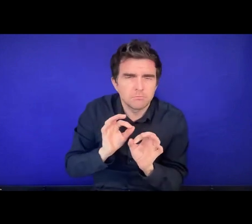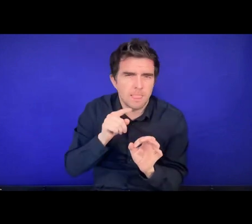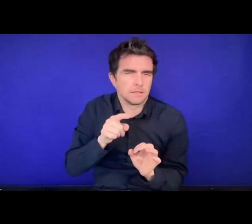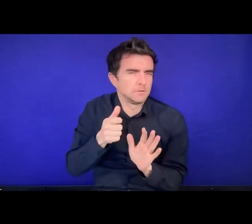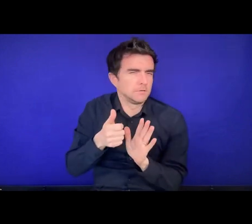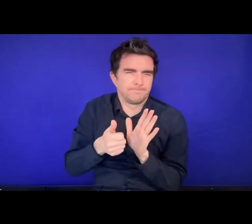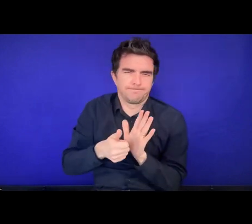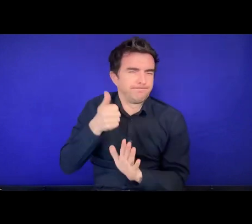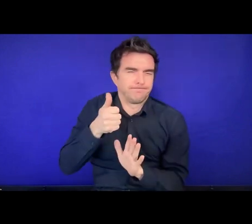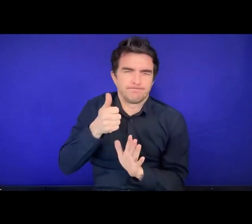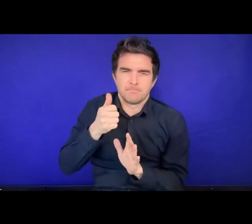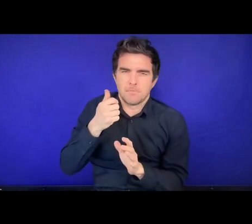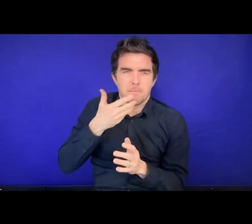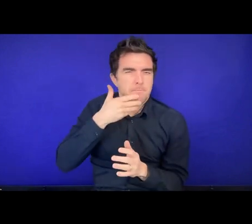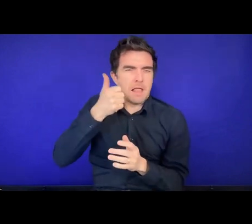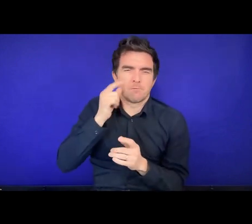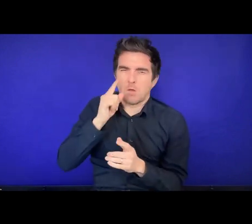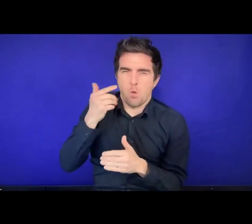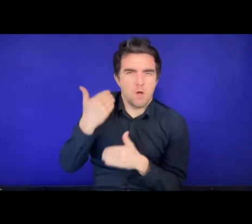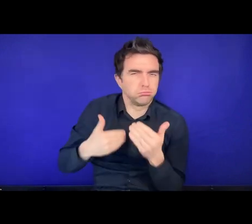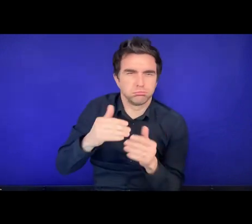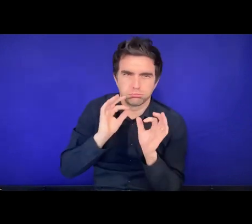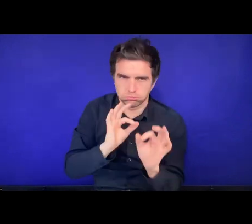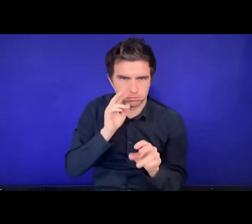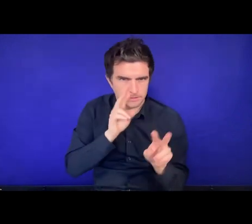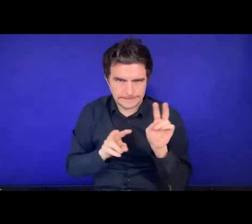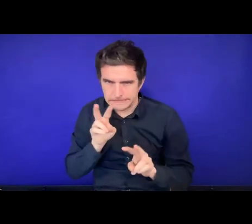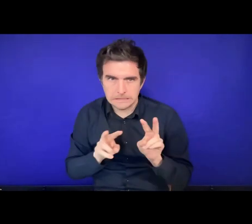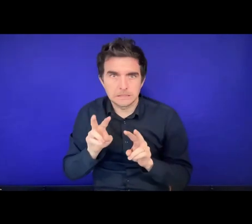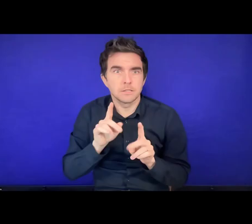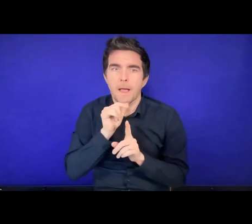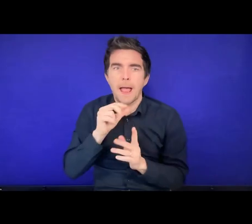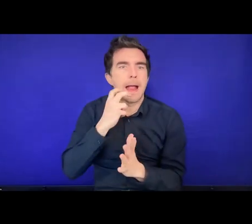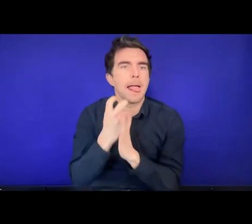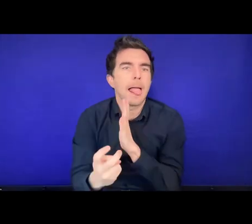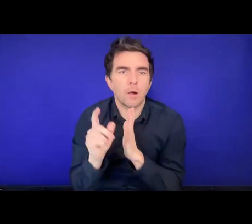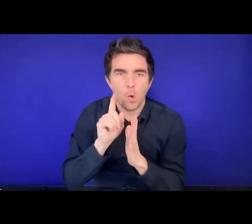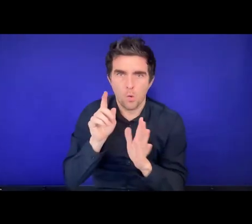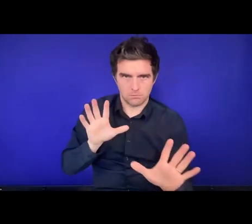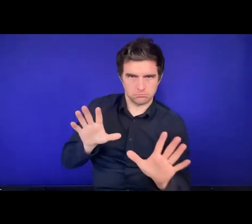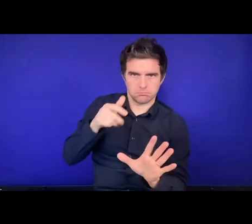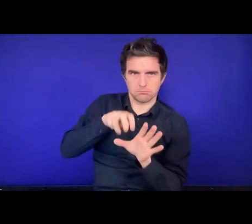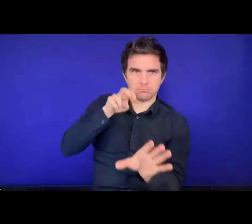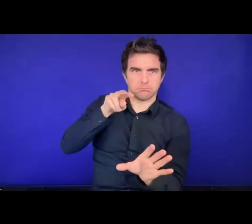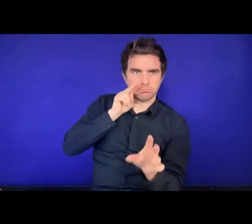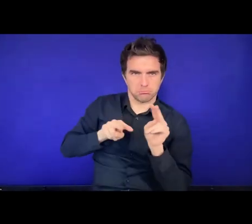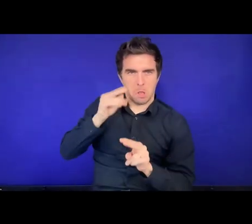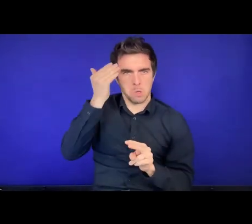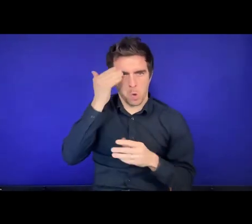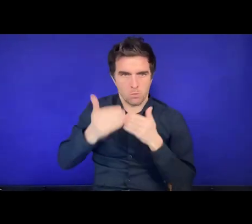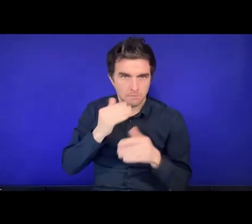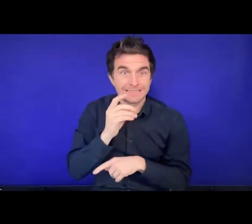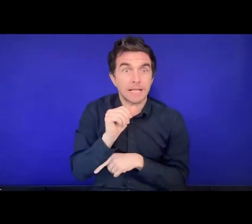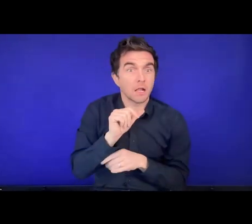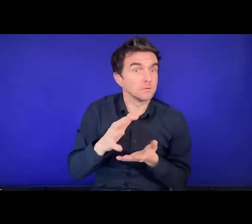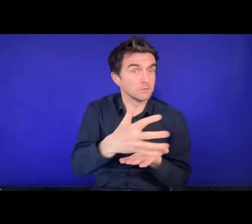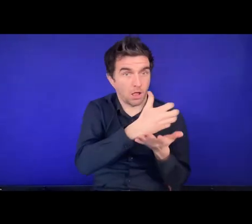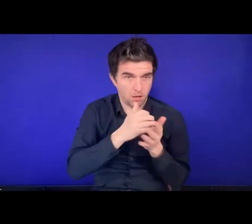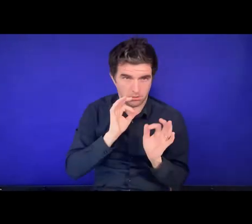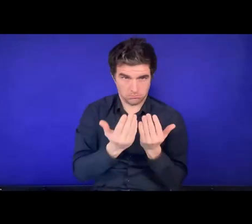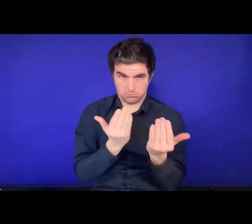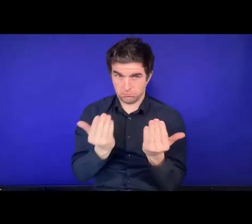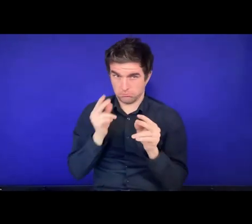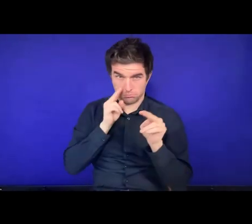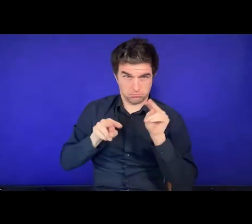time, money, other resources. And so sometimes it may not be feasible, but